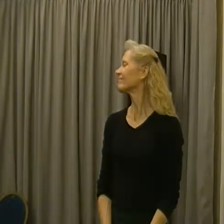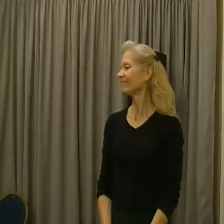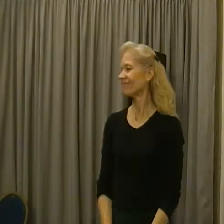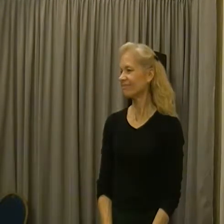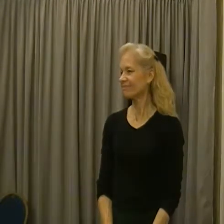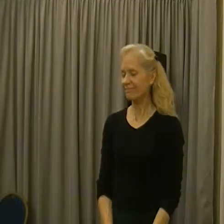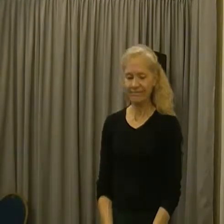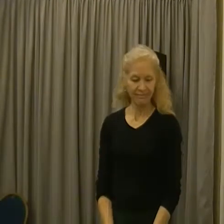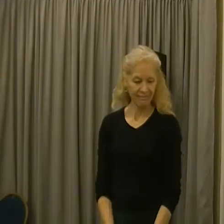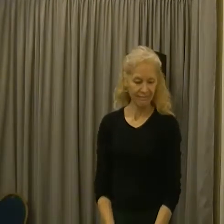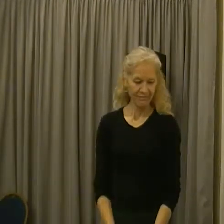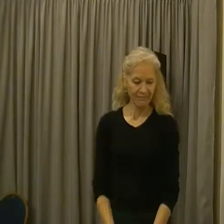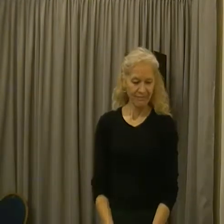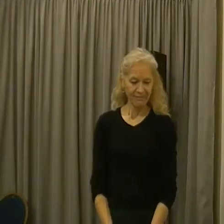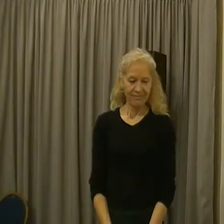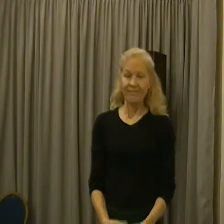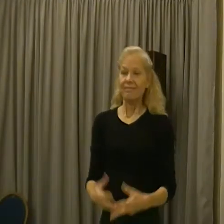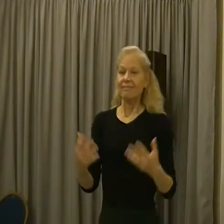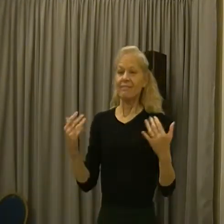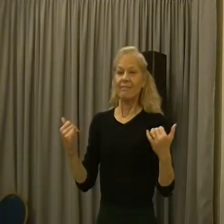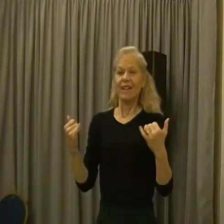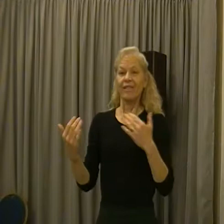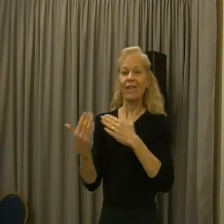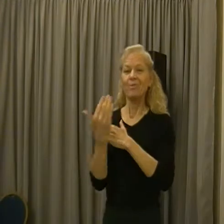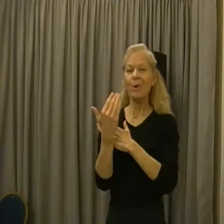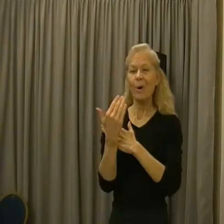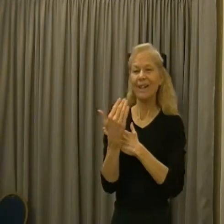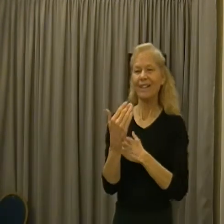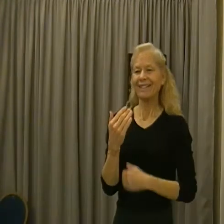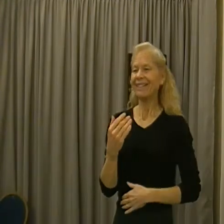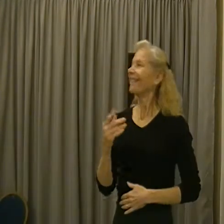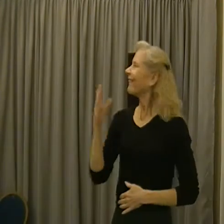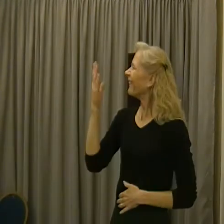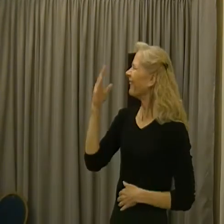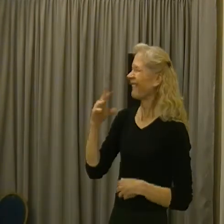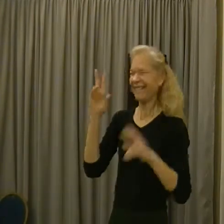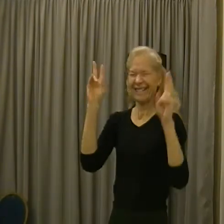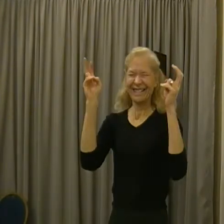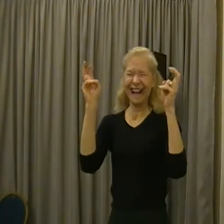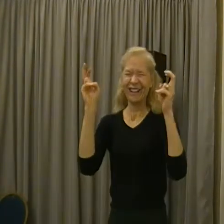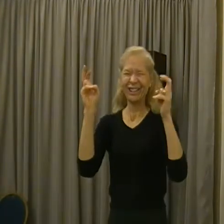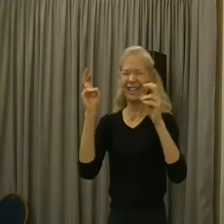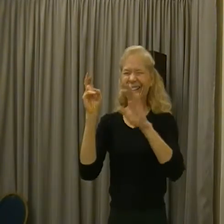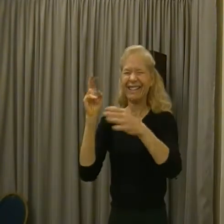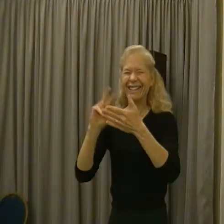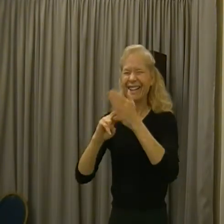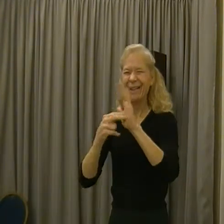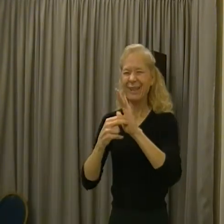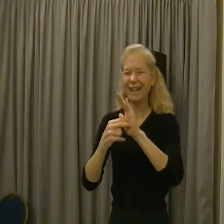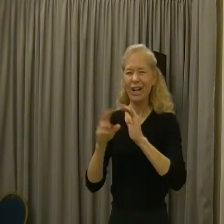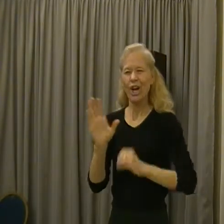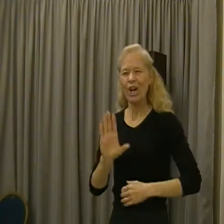So I'm tired of the message this morning. What's your glory story? Right? Yeah. What are we going to glory